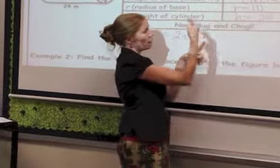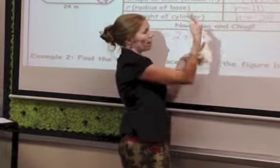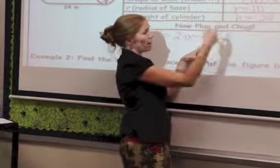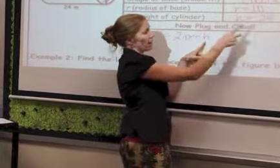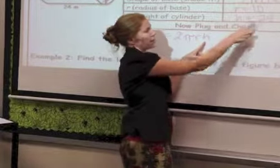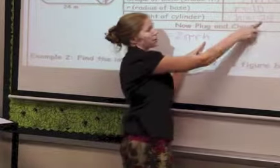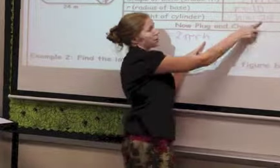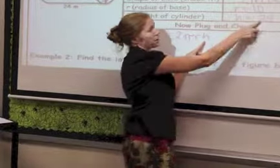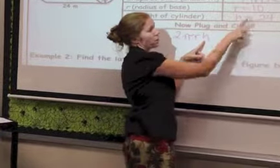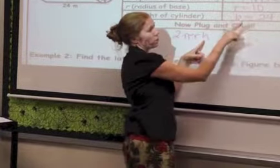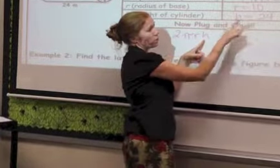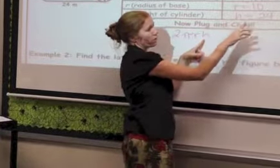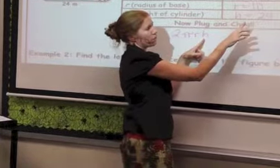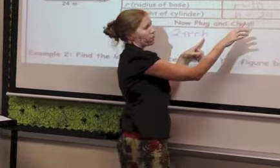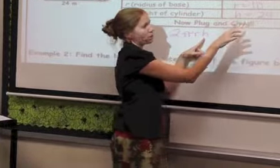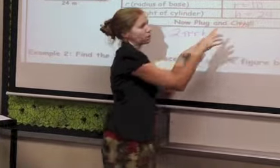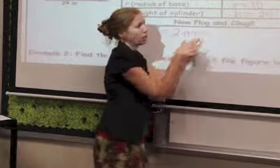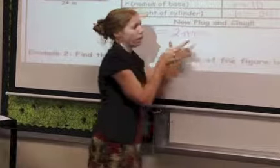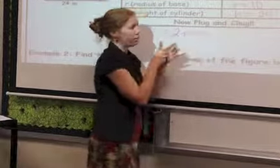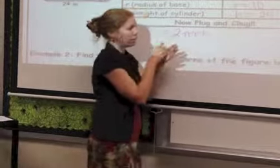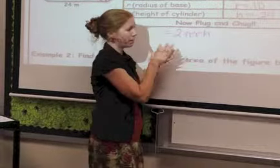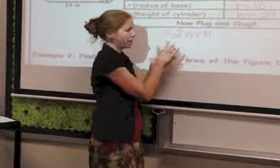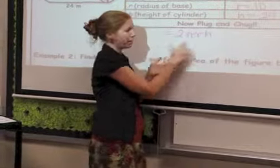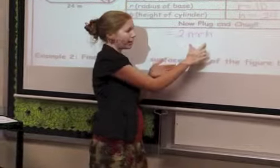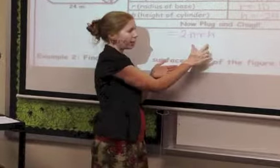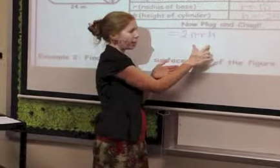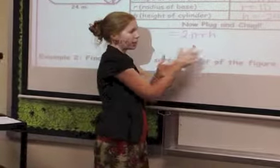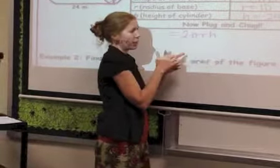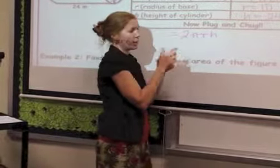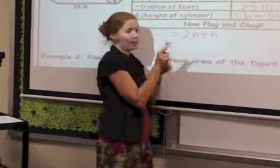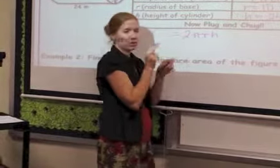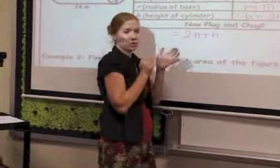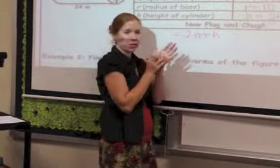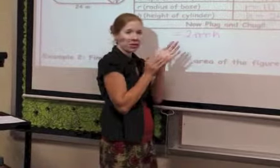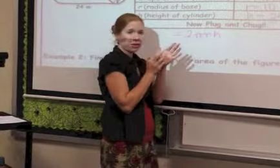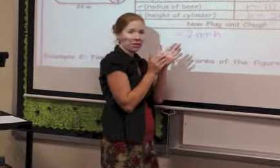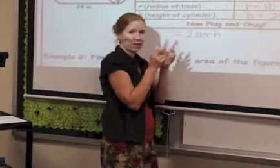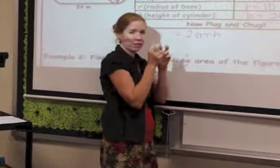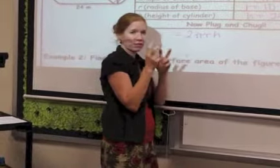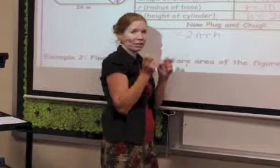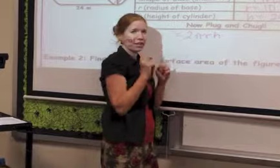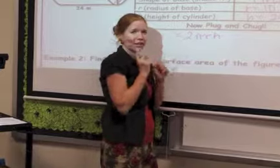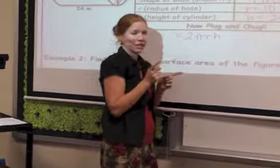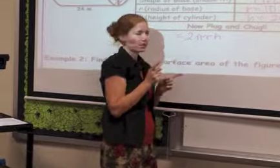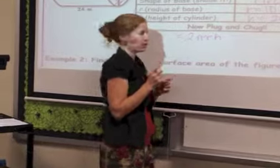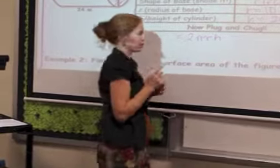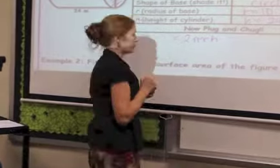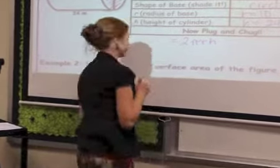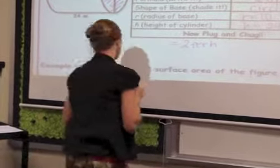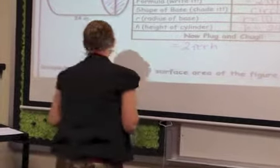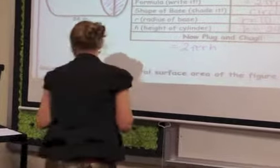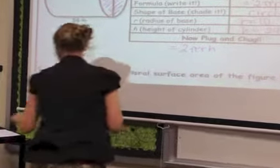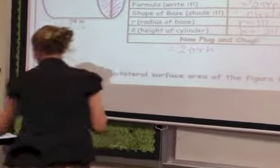my height of 24. I'm going to put that down and then use my calculator to figure out the answer.